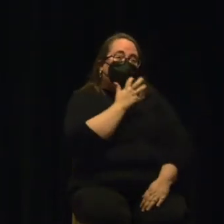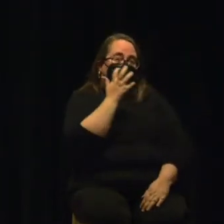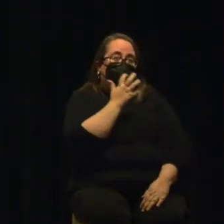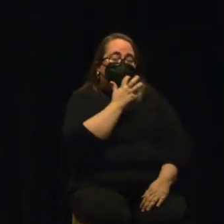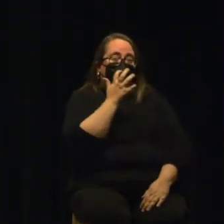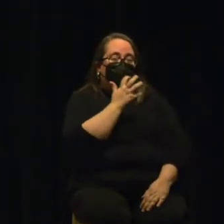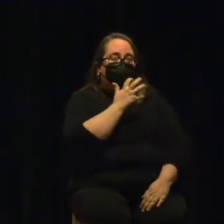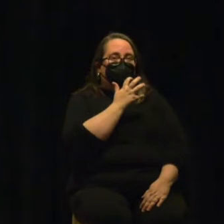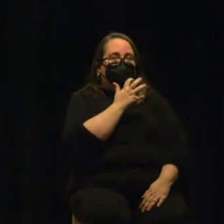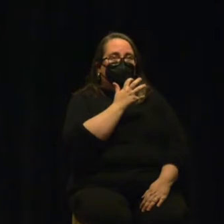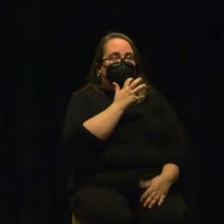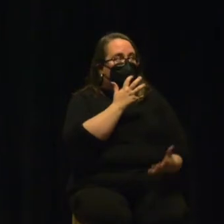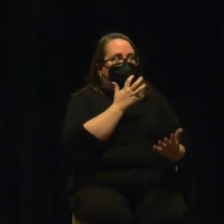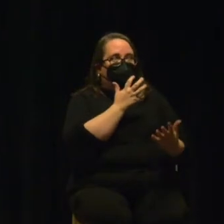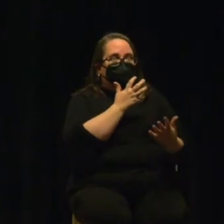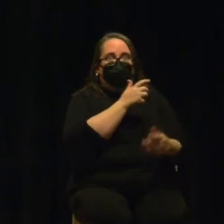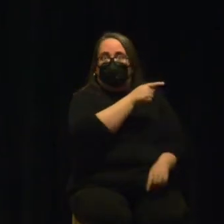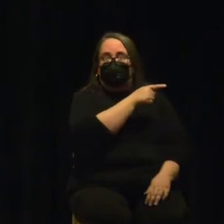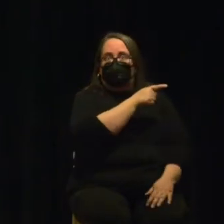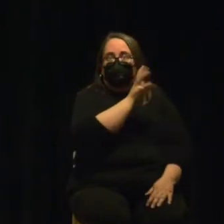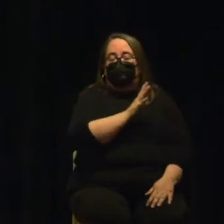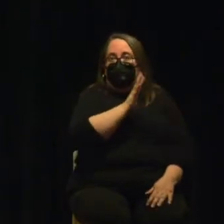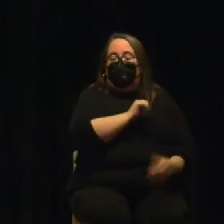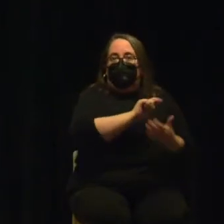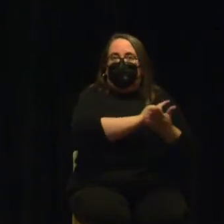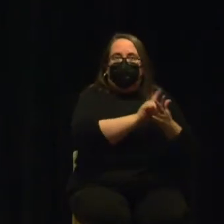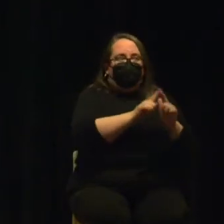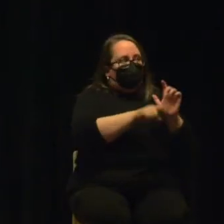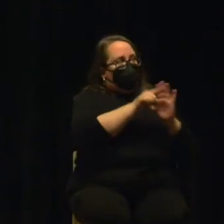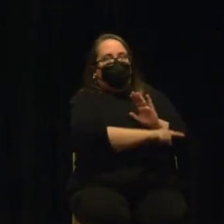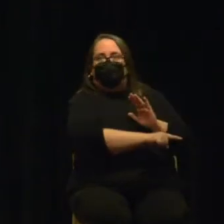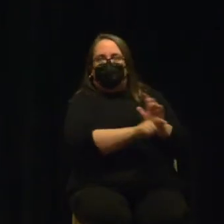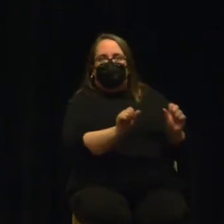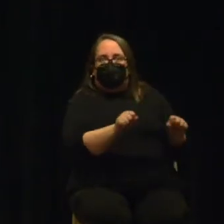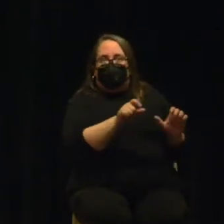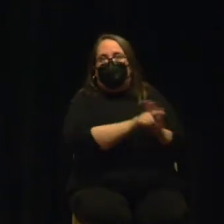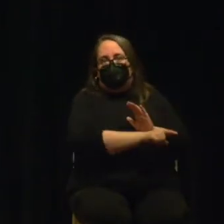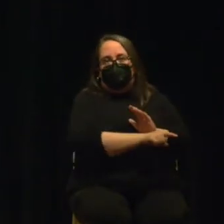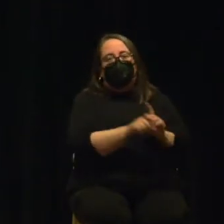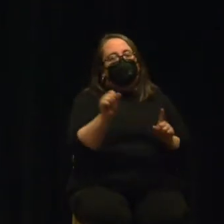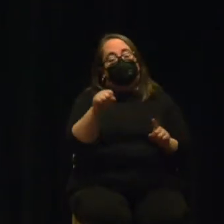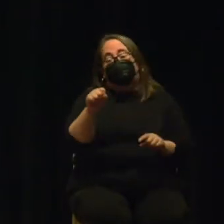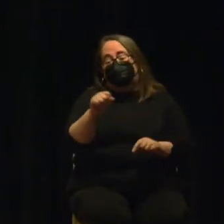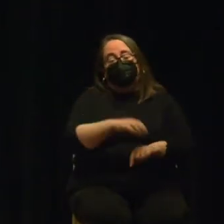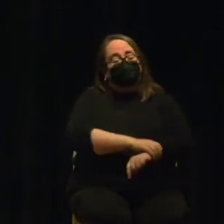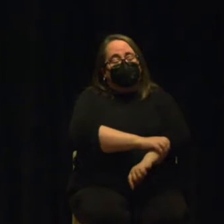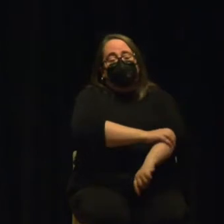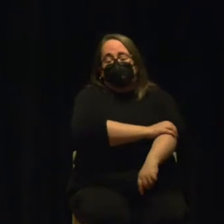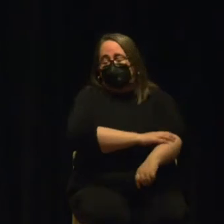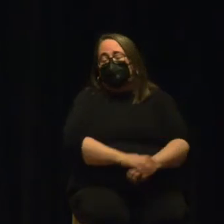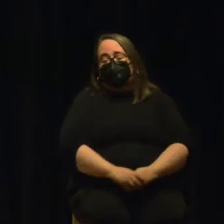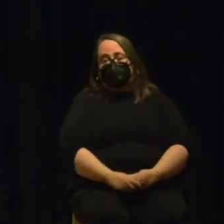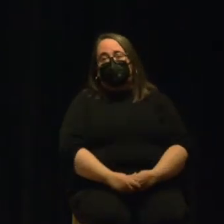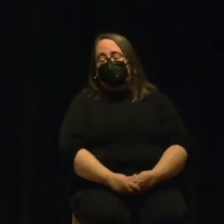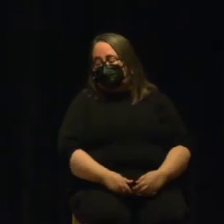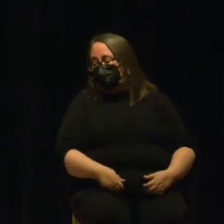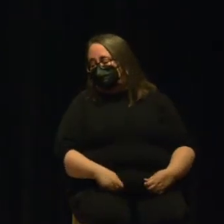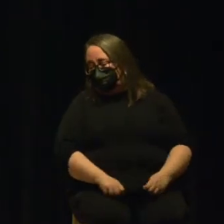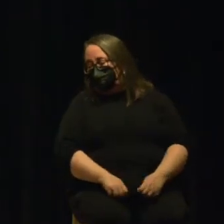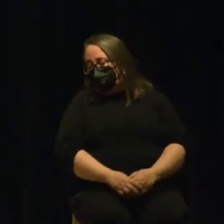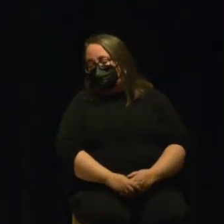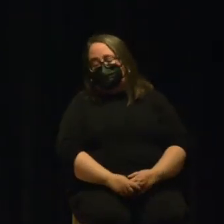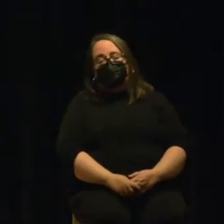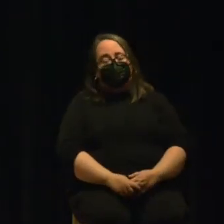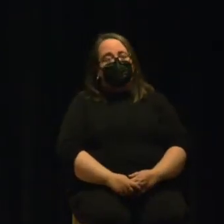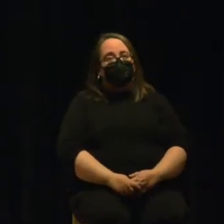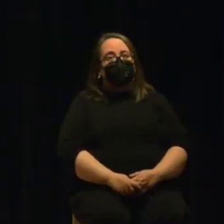When it's legal to murder. Yeah. And it's legal to kill. Yeah, they would, and nobody would have blinked. Nope. No, not at all. Like I said, they'd probably have thrown a parade